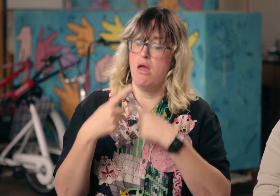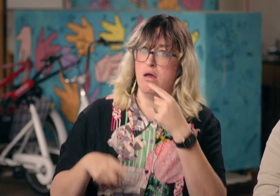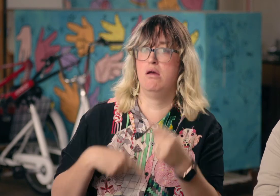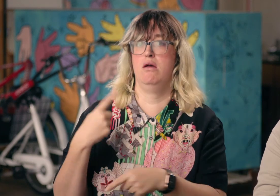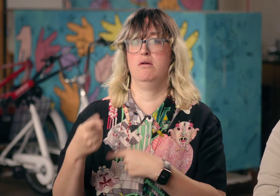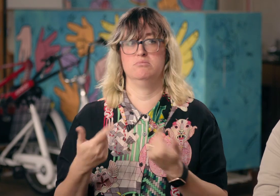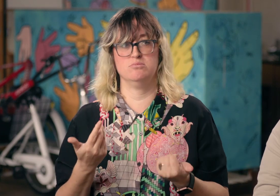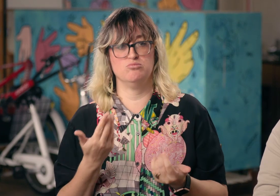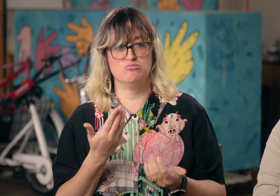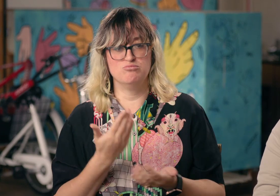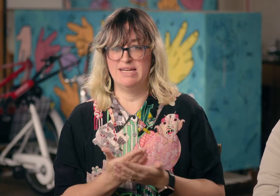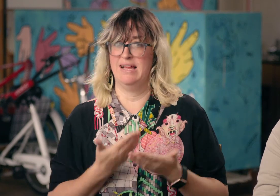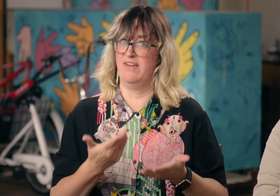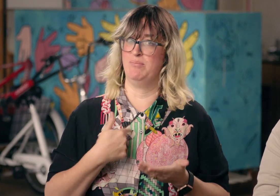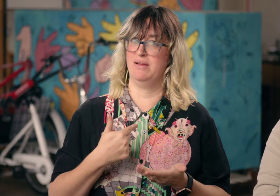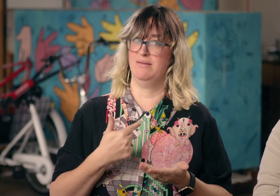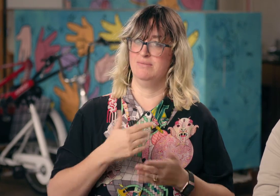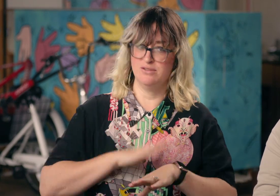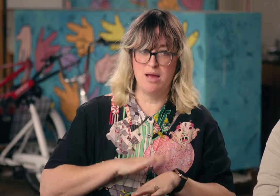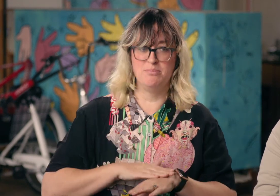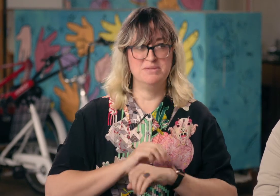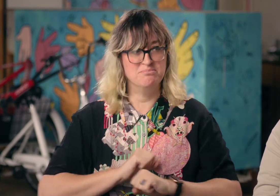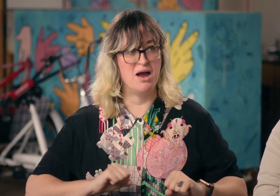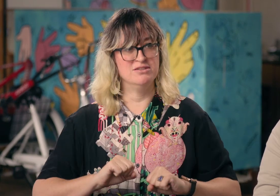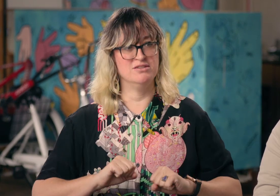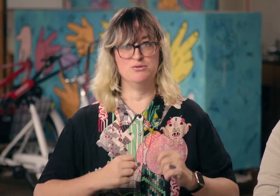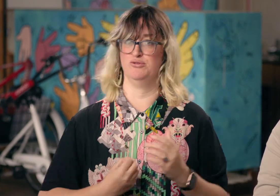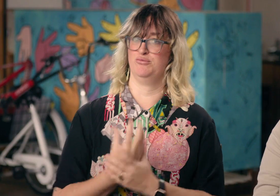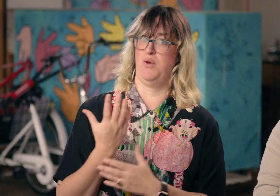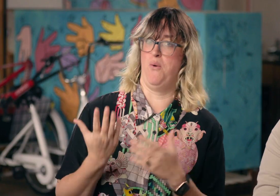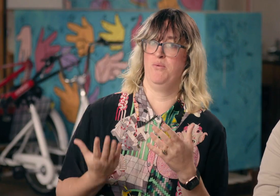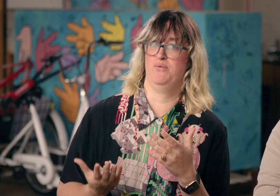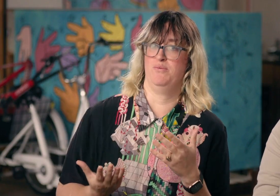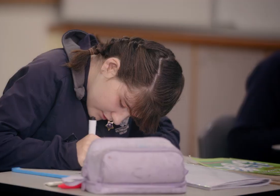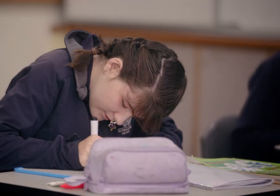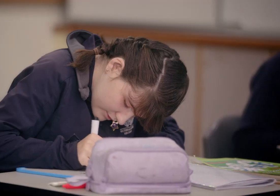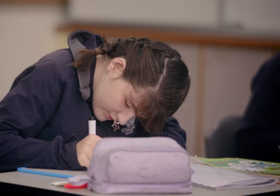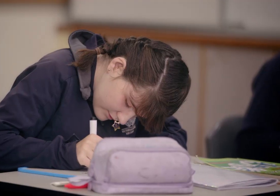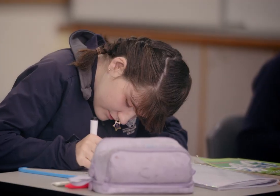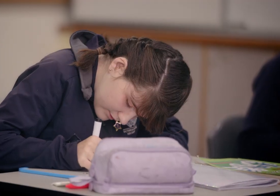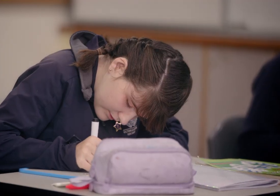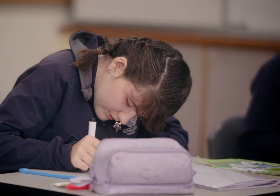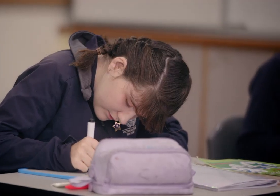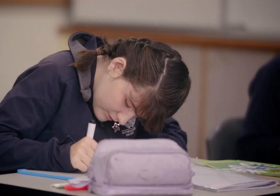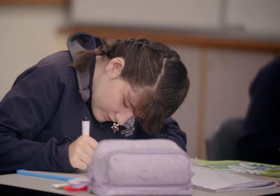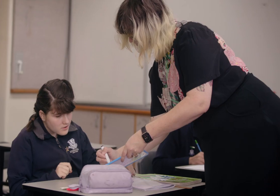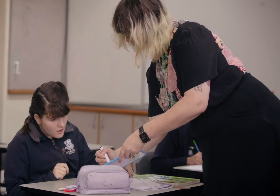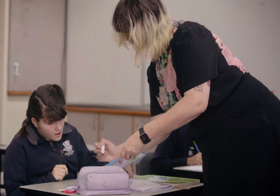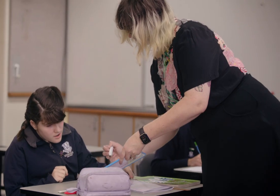to elicit more information from me and really gave me the time and space to grow. You know, we are here